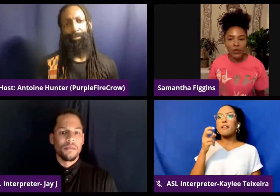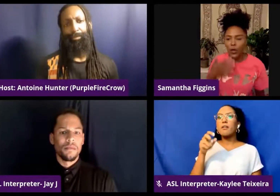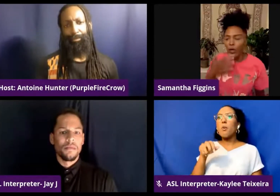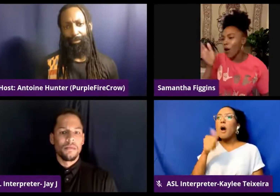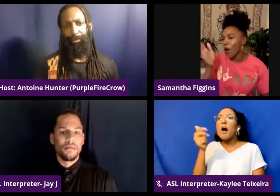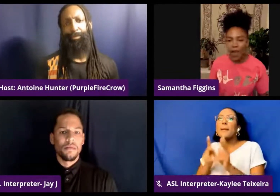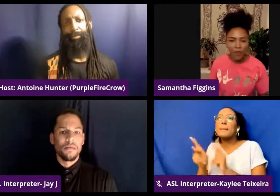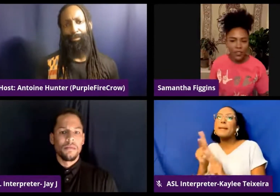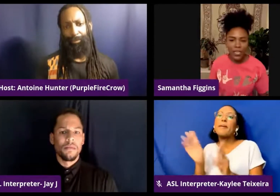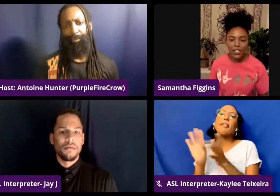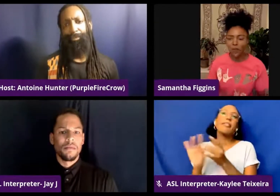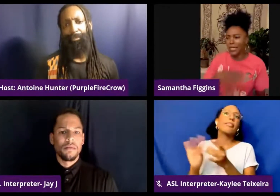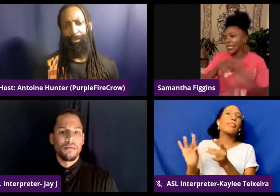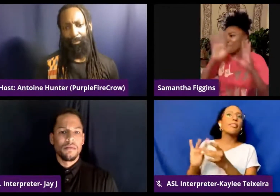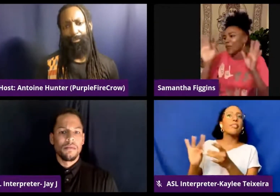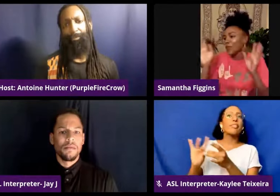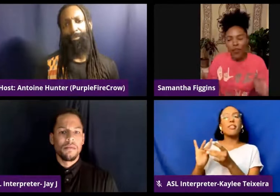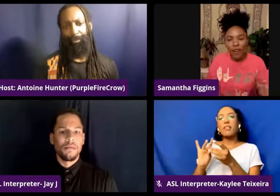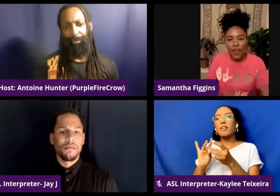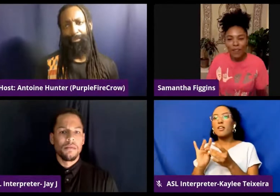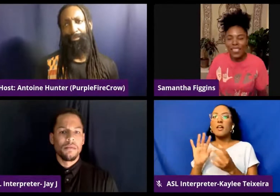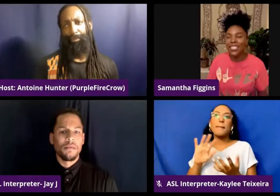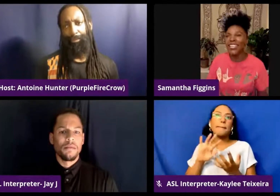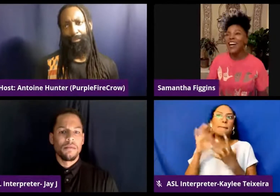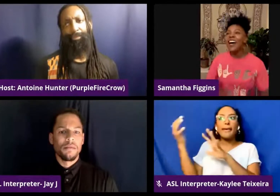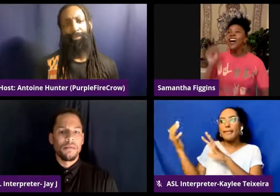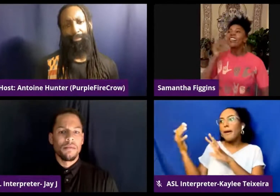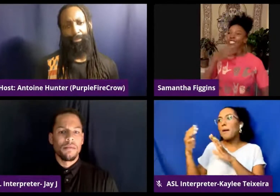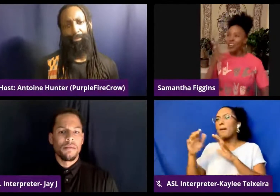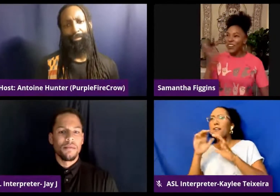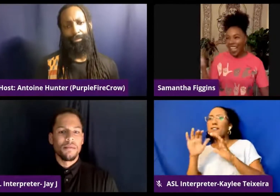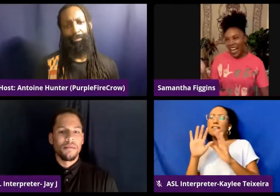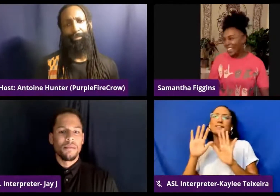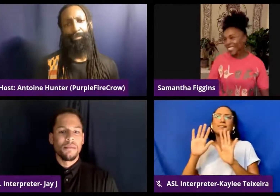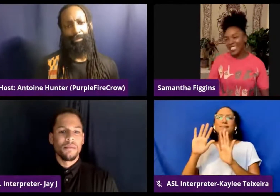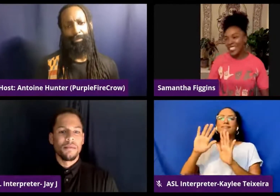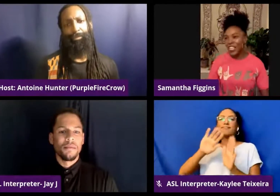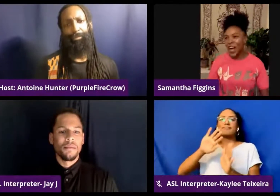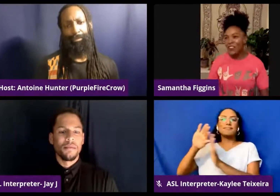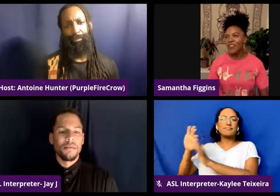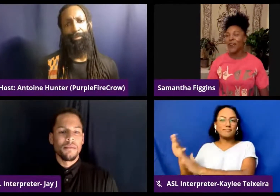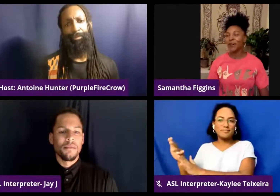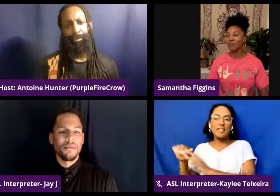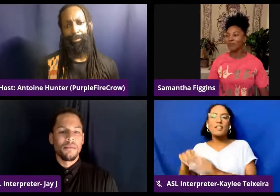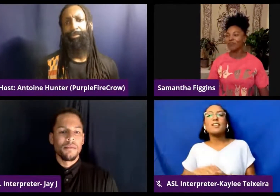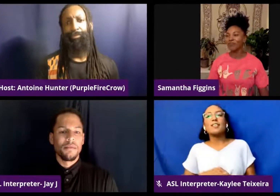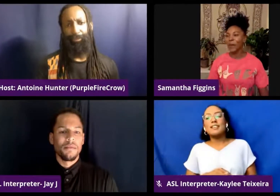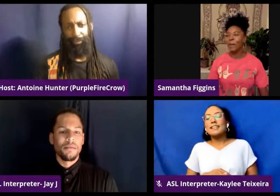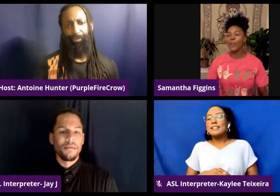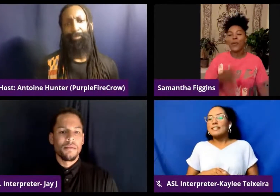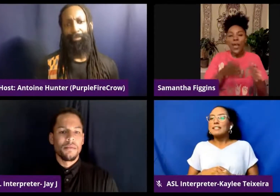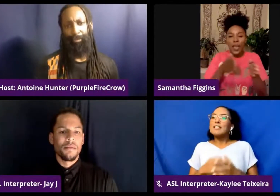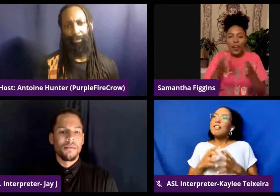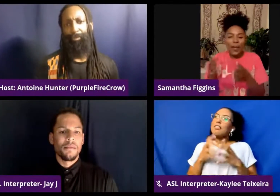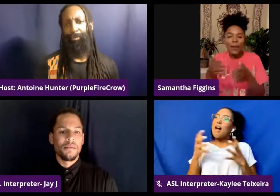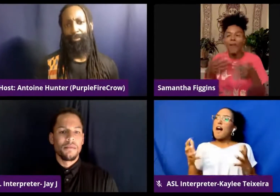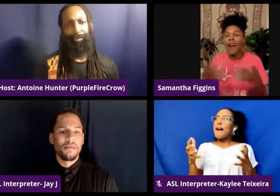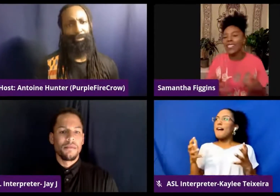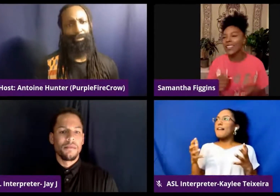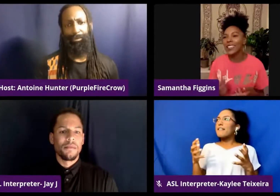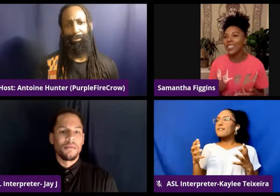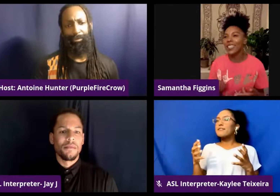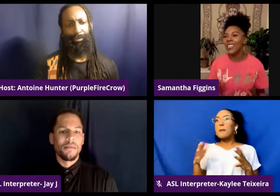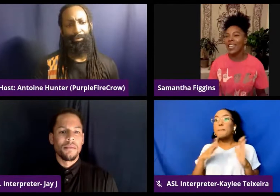saying around you, where you are in the conversation, messing up the flow of the conversation. So yeah, it's just a lot of